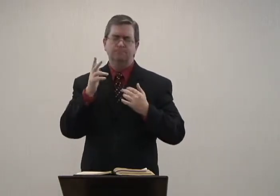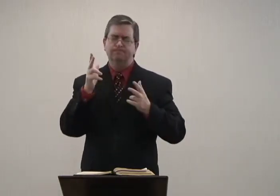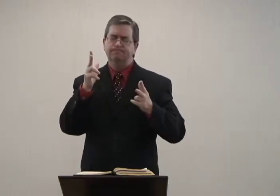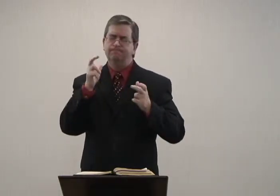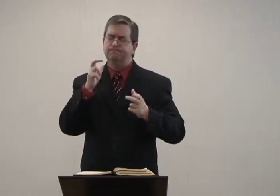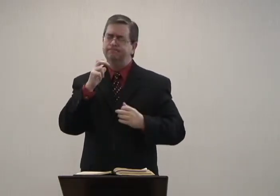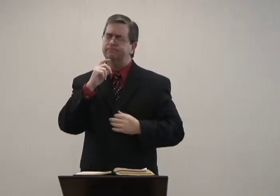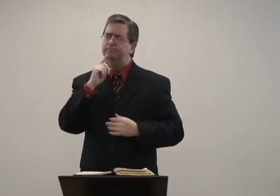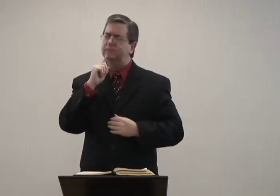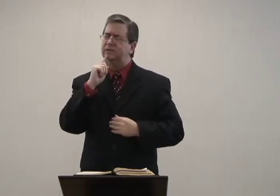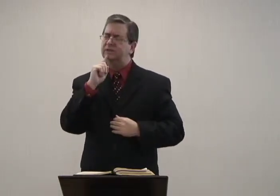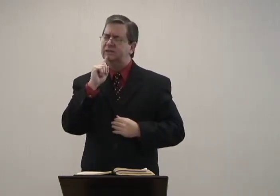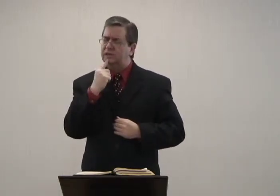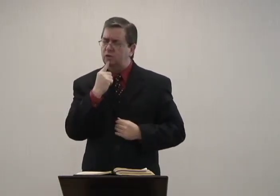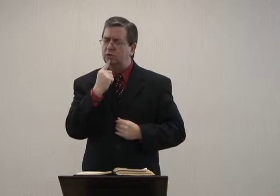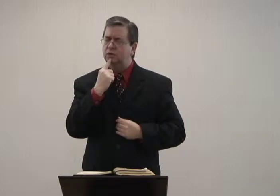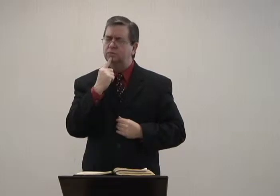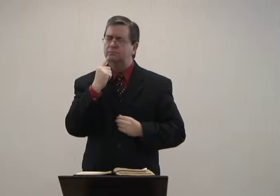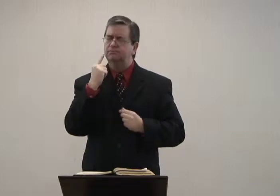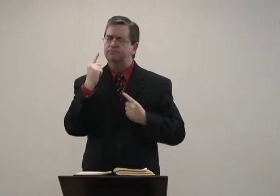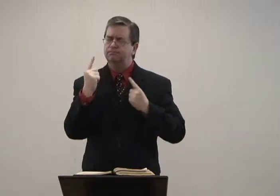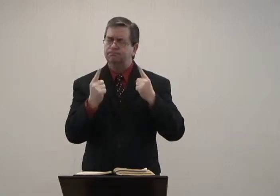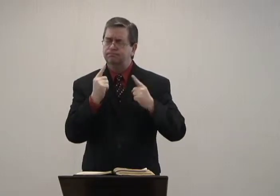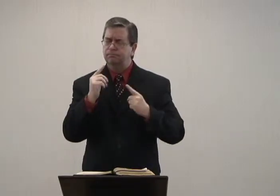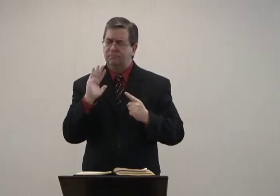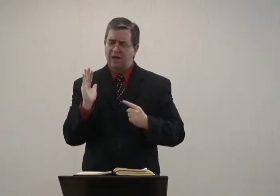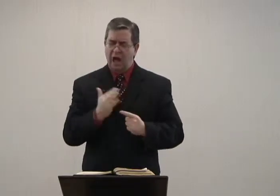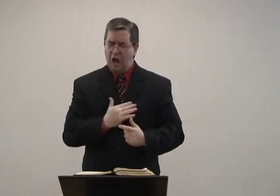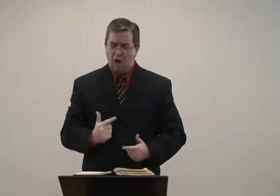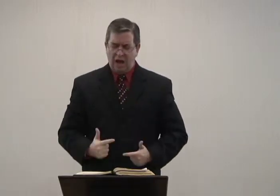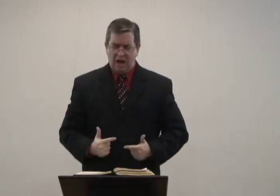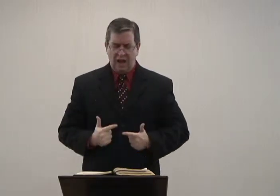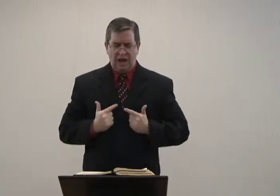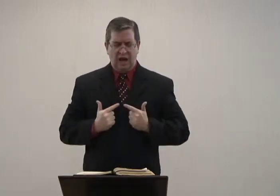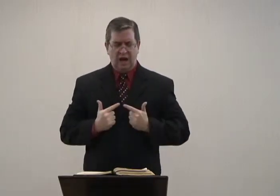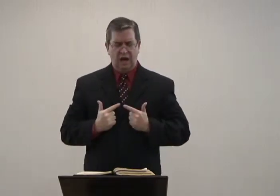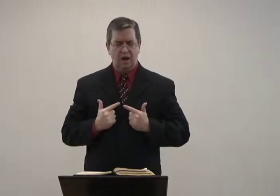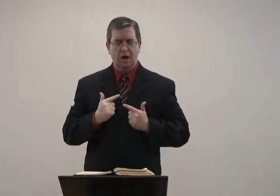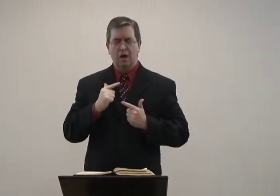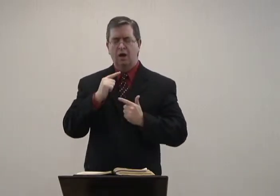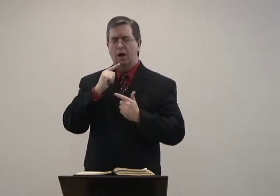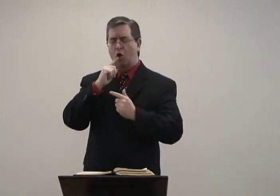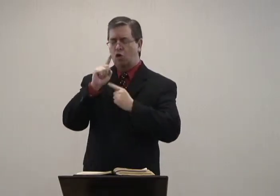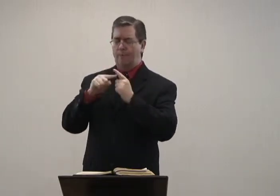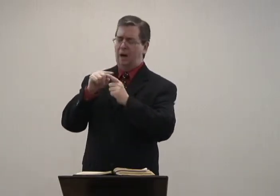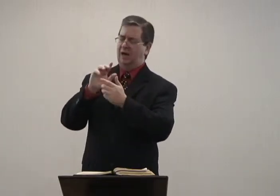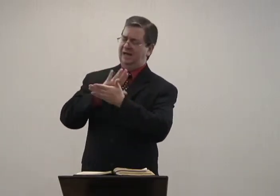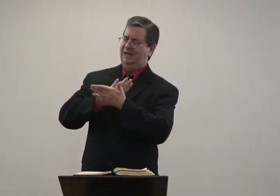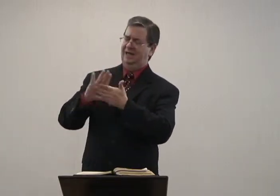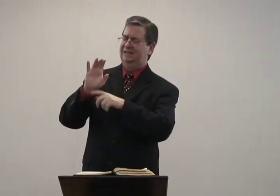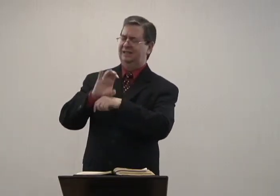that people open their hearts and hear your word. And let it change our lives.